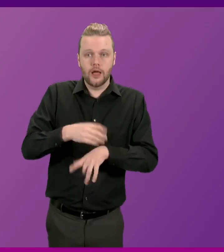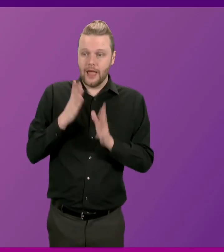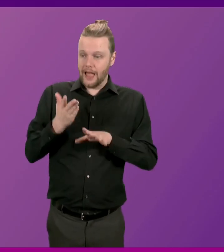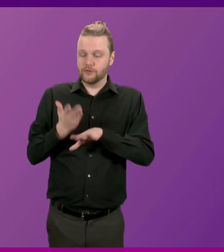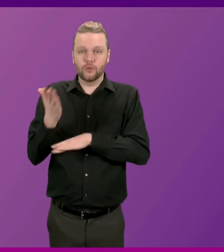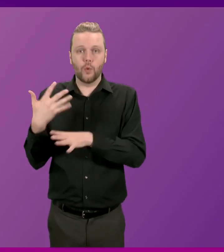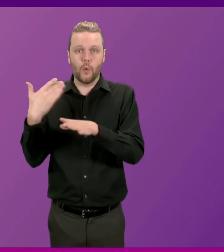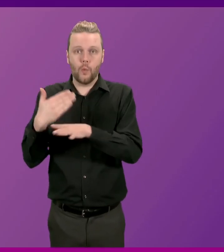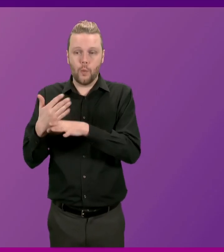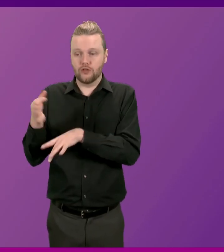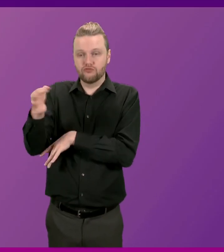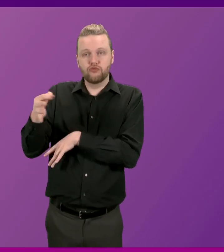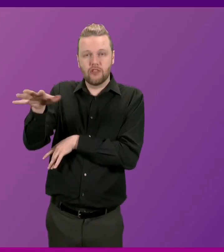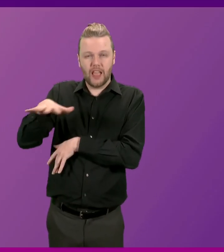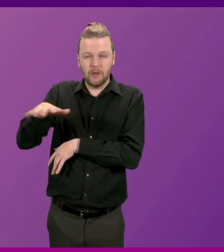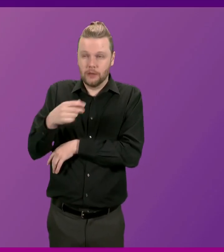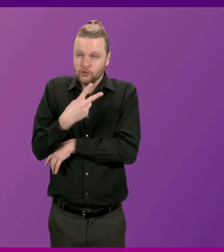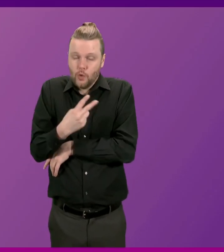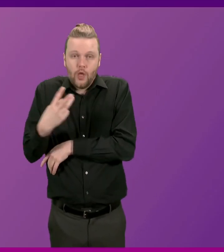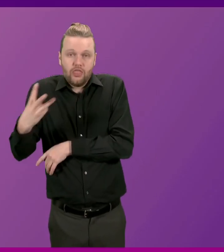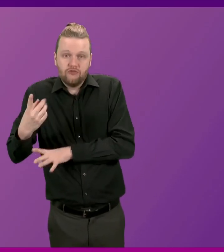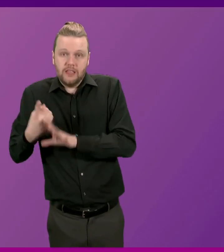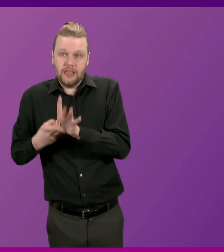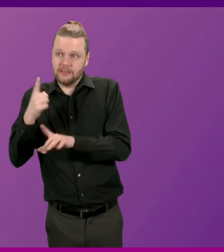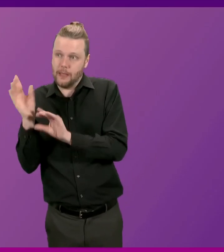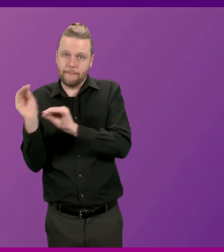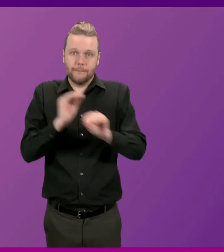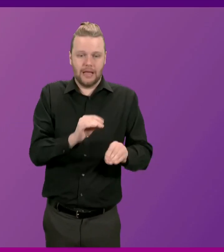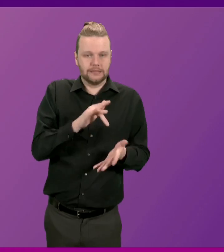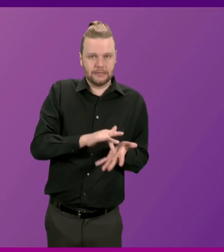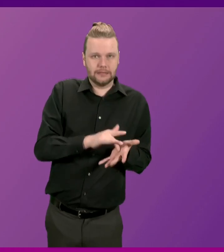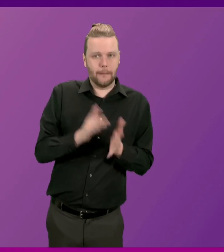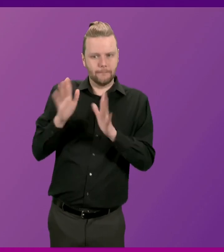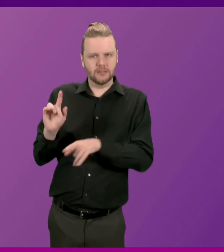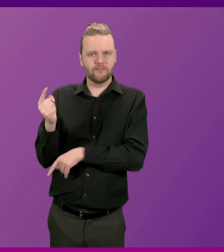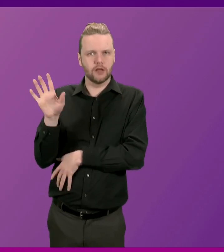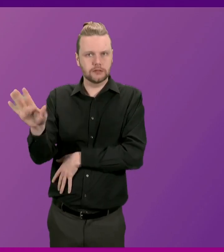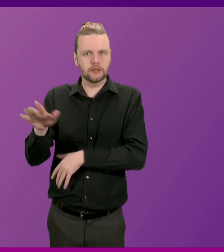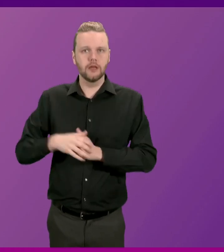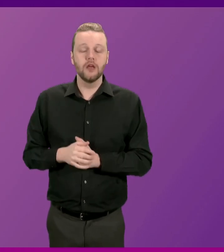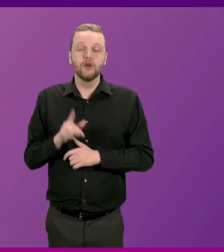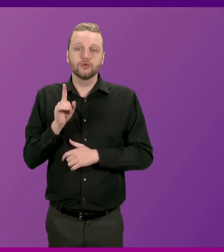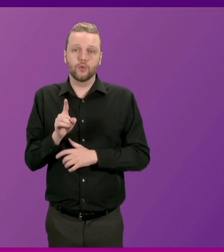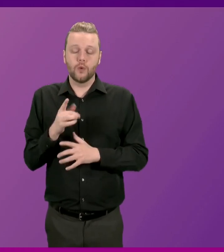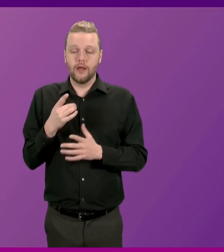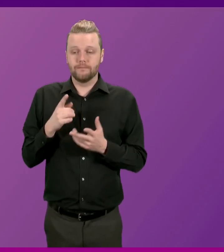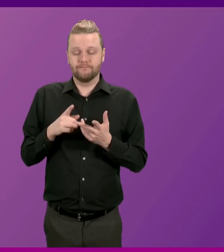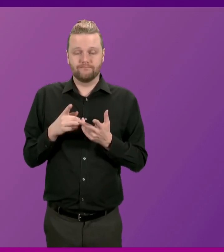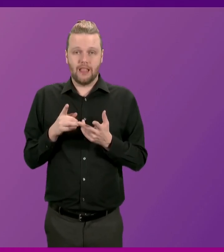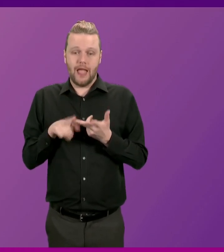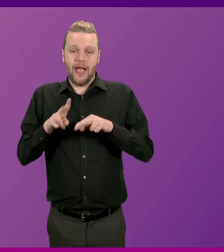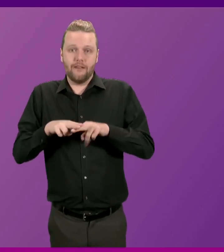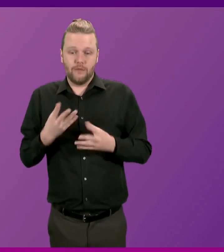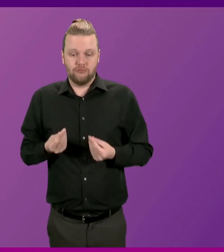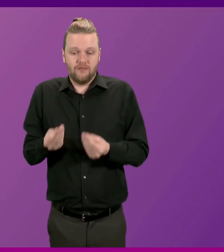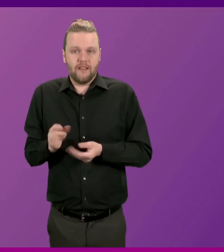and work in rural areas for a minimum of 2 to 3 years before they can relocate to cities, so it's a kind of incentive scheme if you're going to perhaps